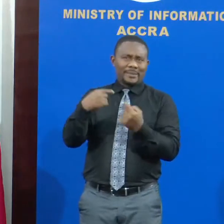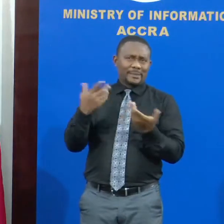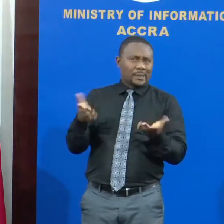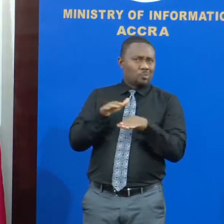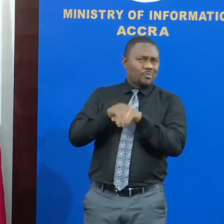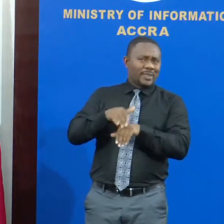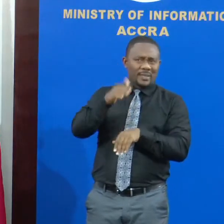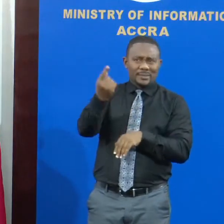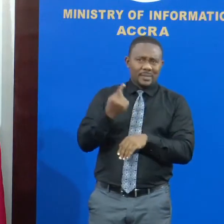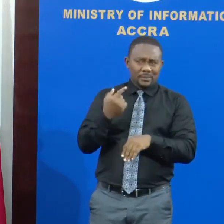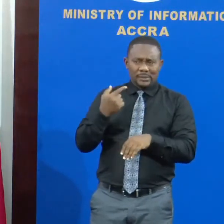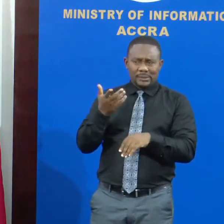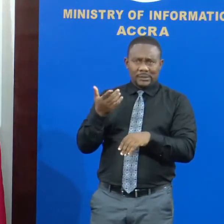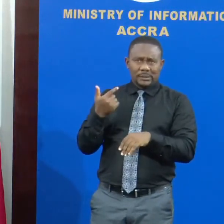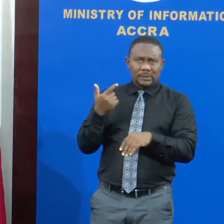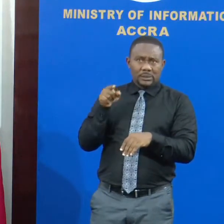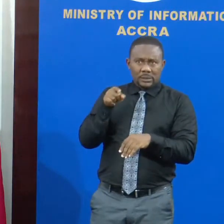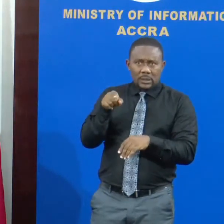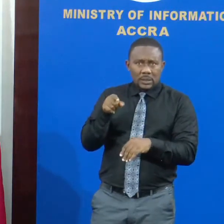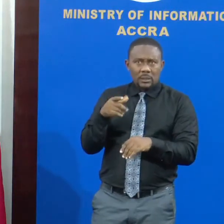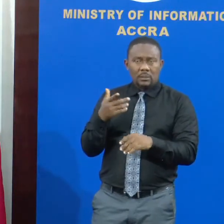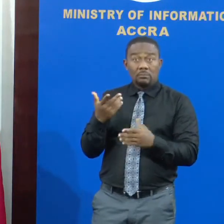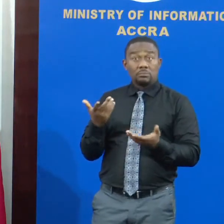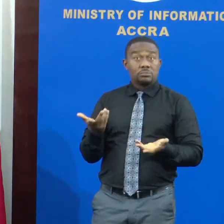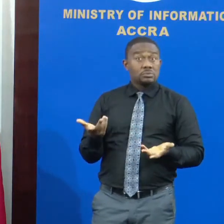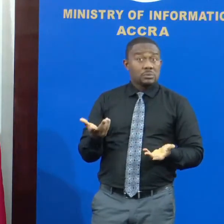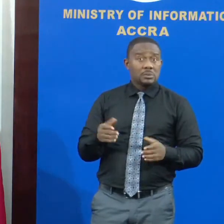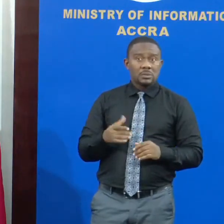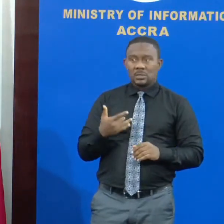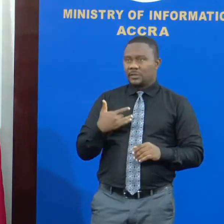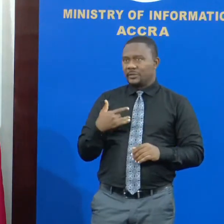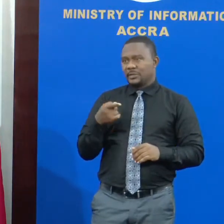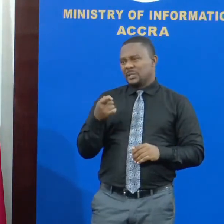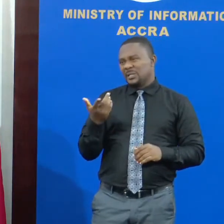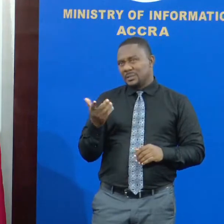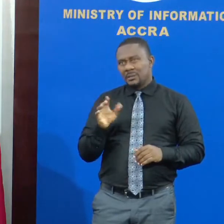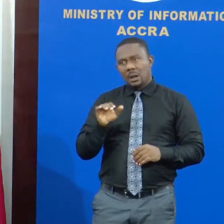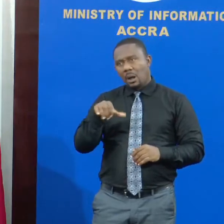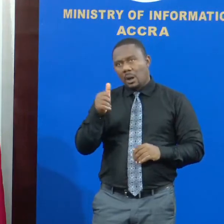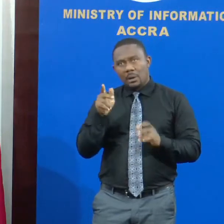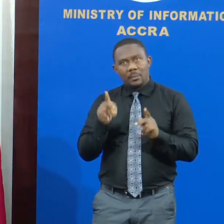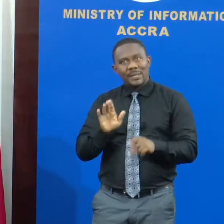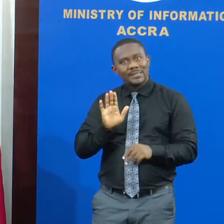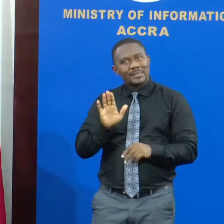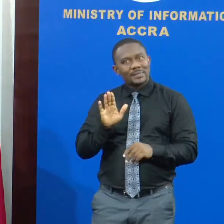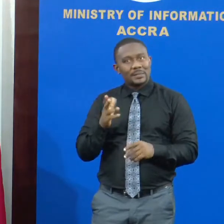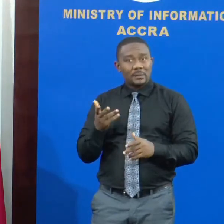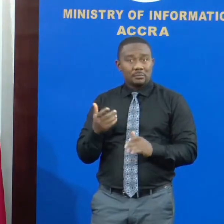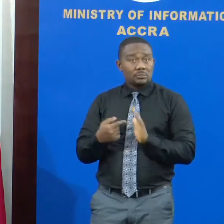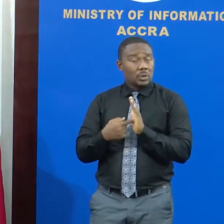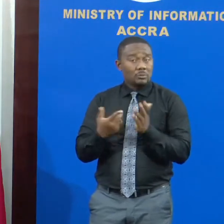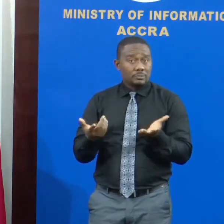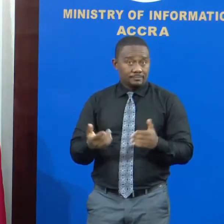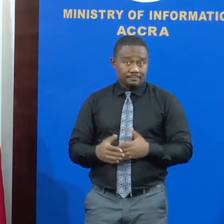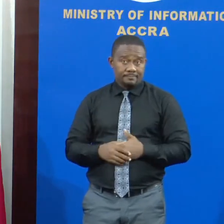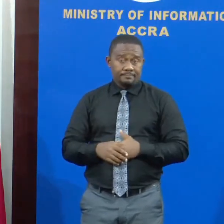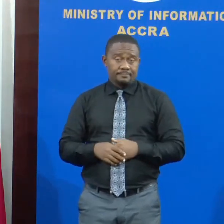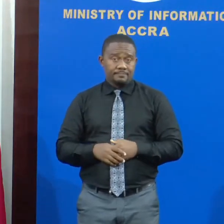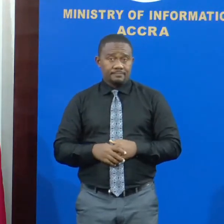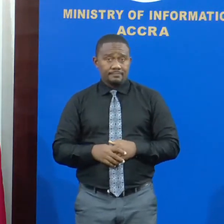pretending to be or trying to take on somebody's, another person's identity, and so on and so forth.